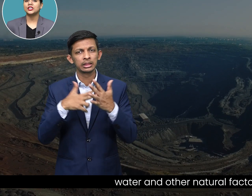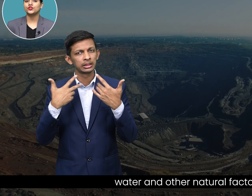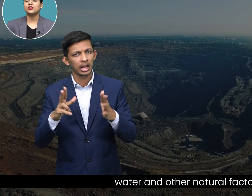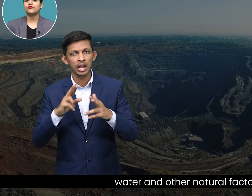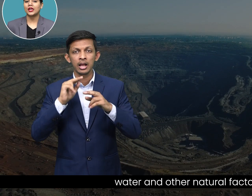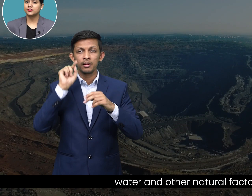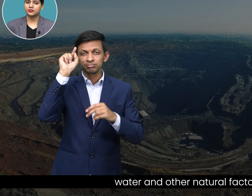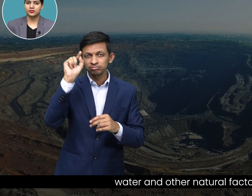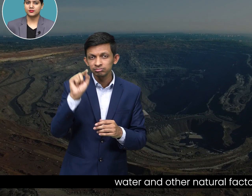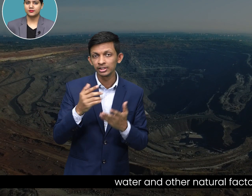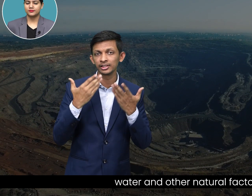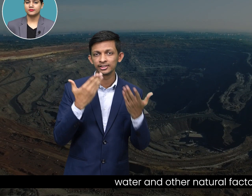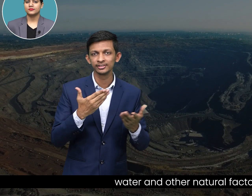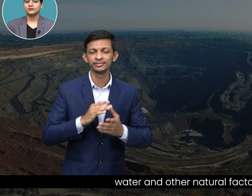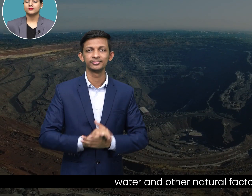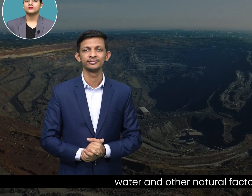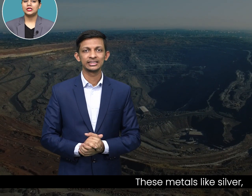other natural factors.